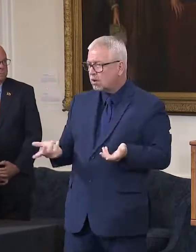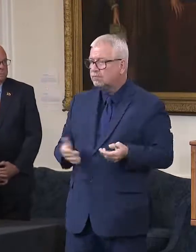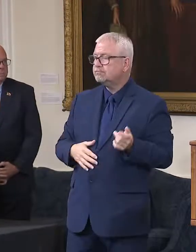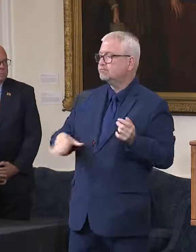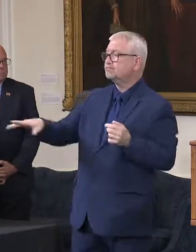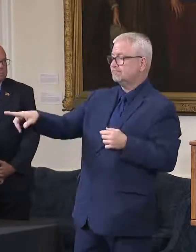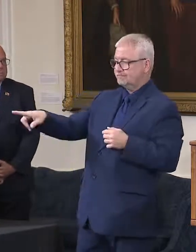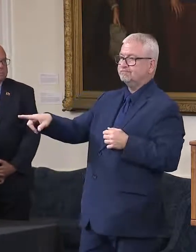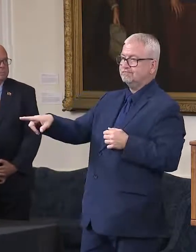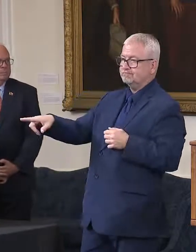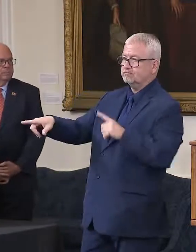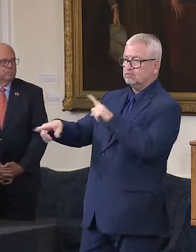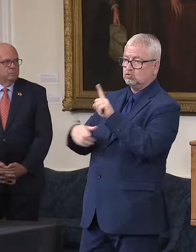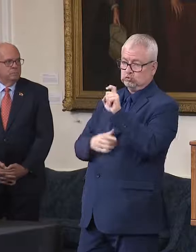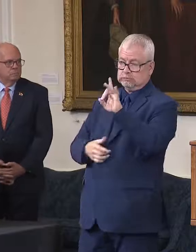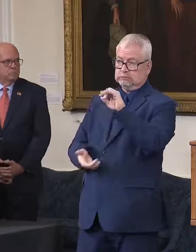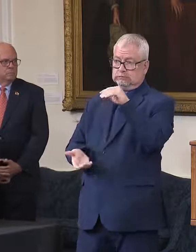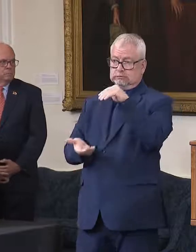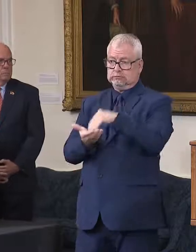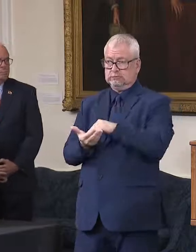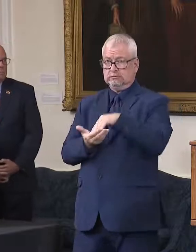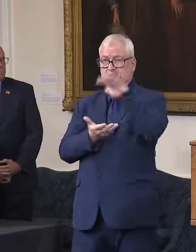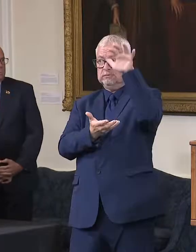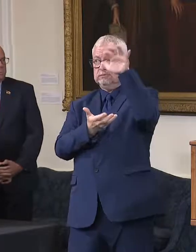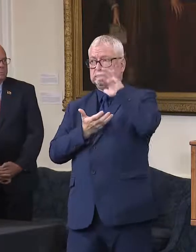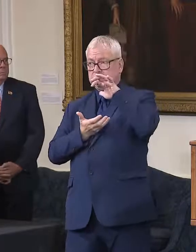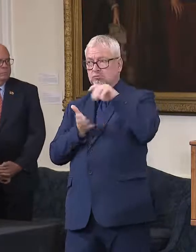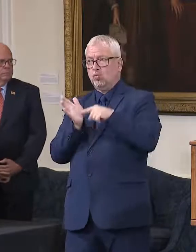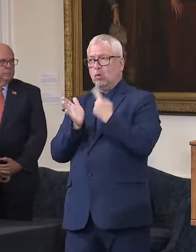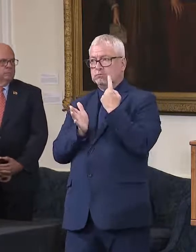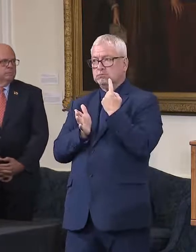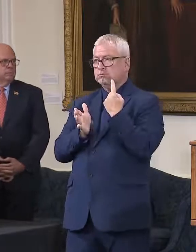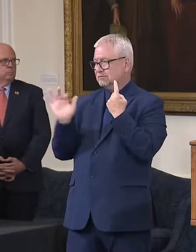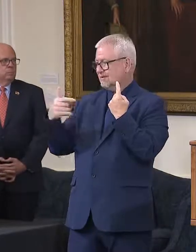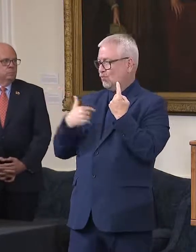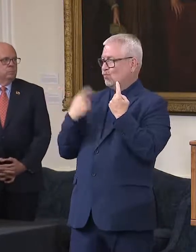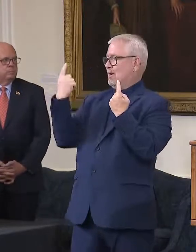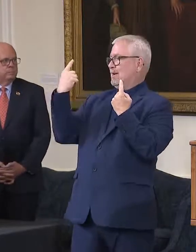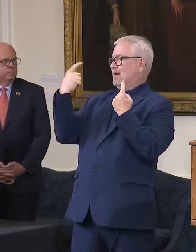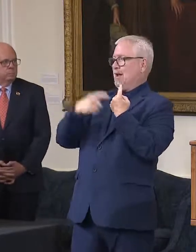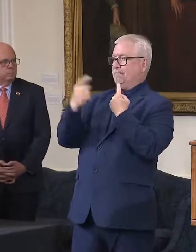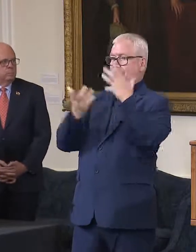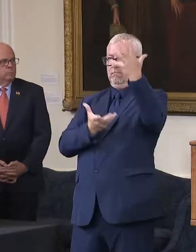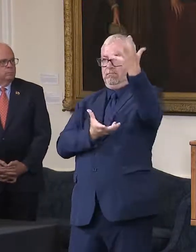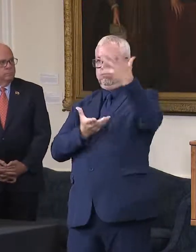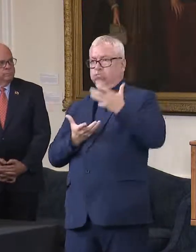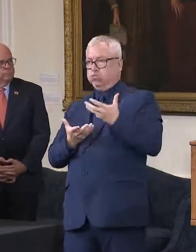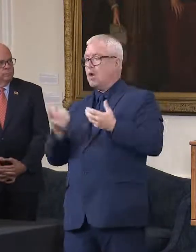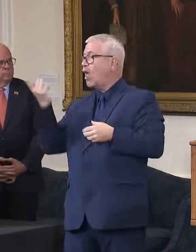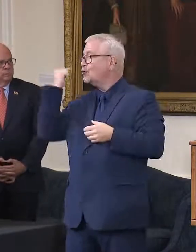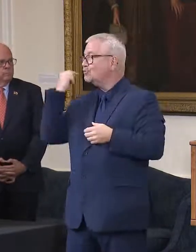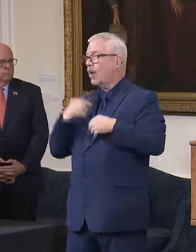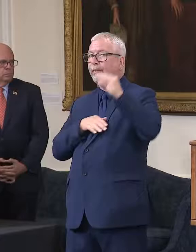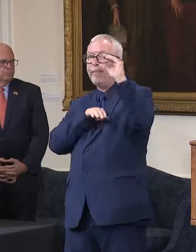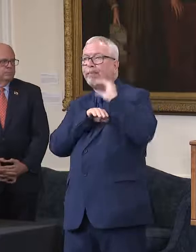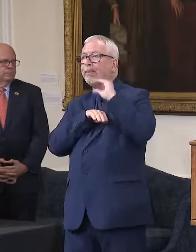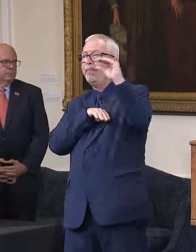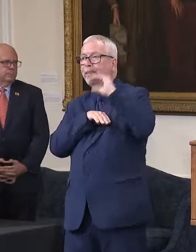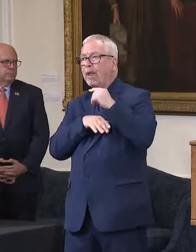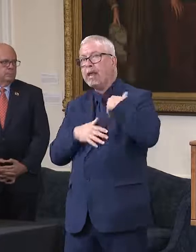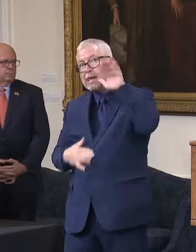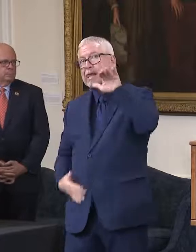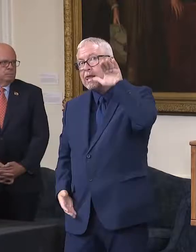in one go, especially with the rollout last year. So we believe that, by getting that